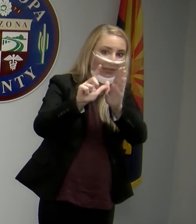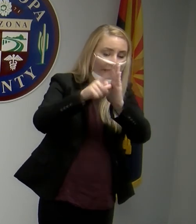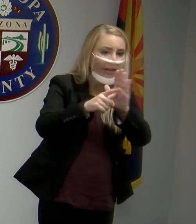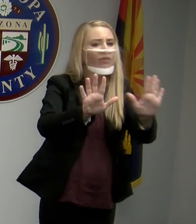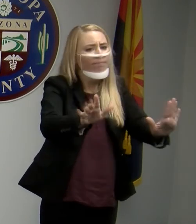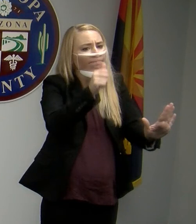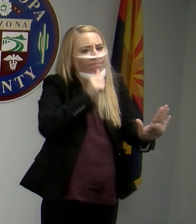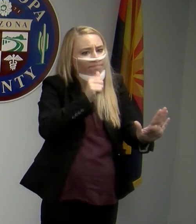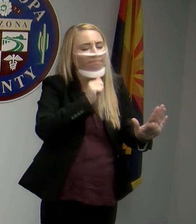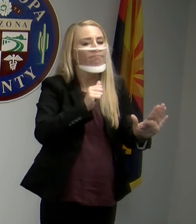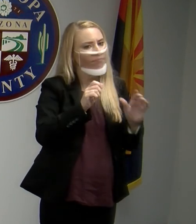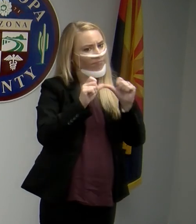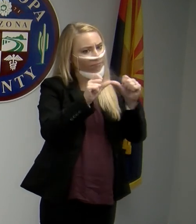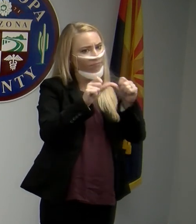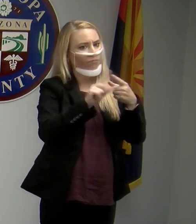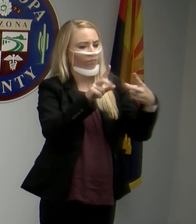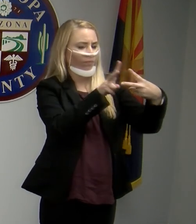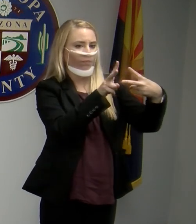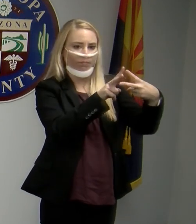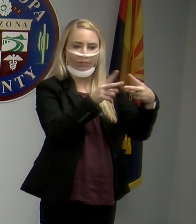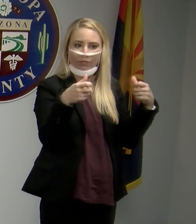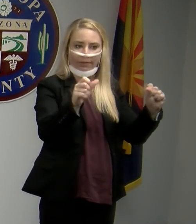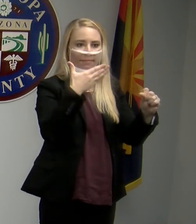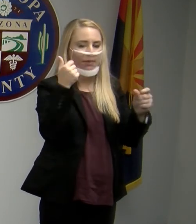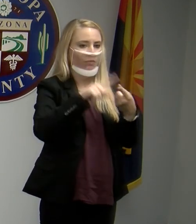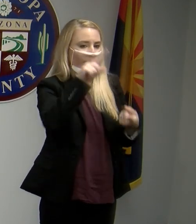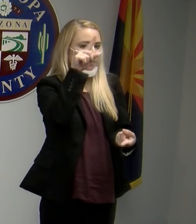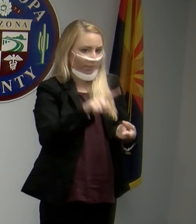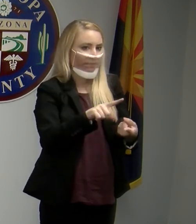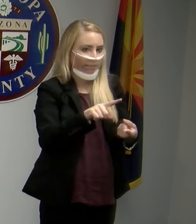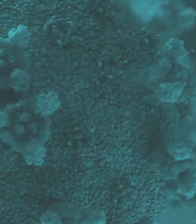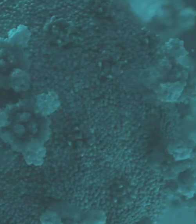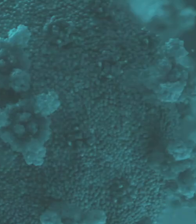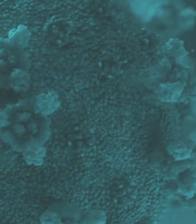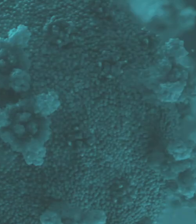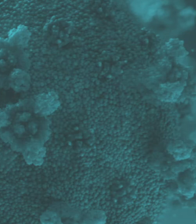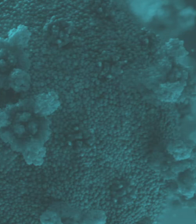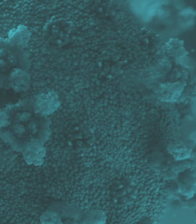continue to do all these preventative and mitigation efforts that we ask you from public health.